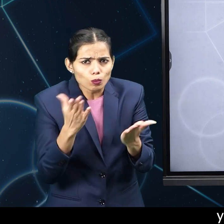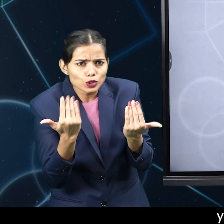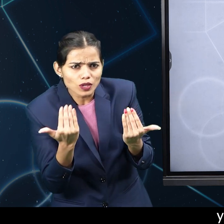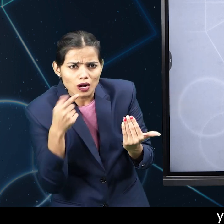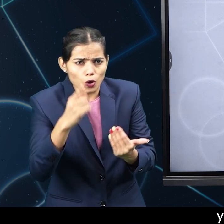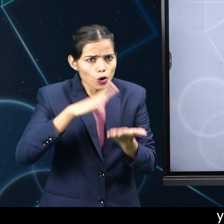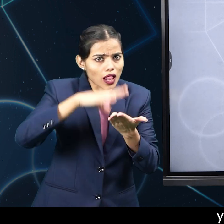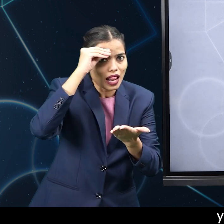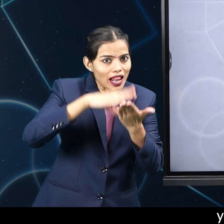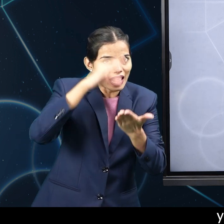will be able to learn.